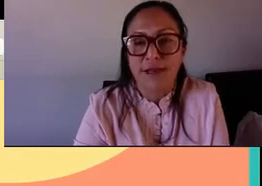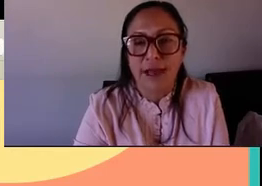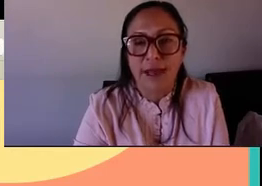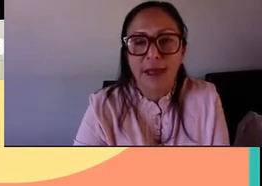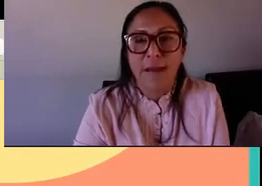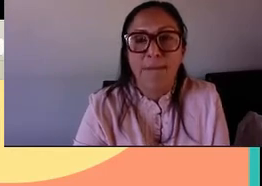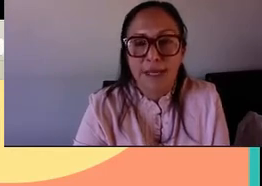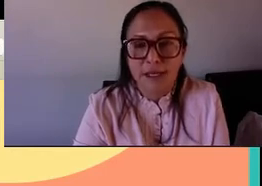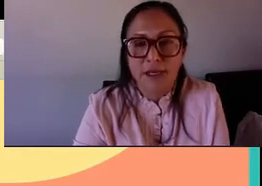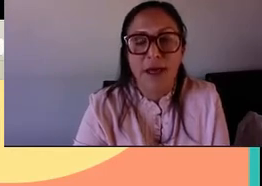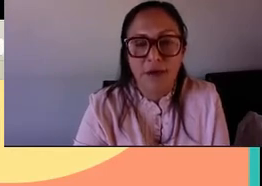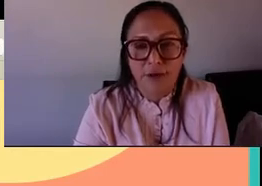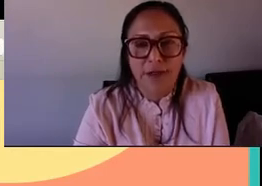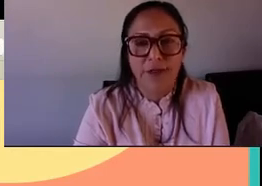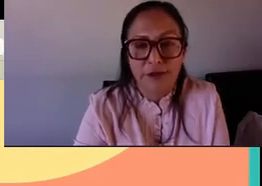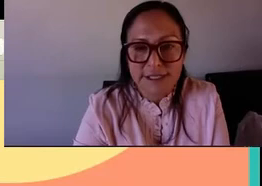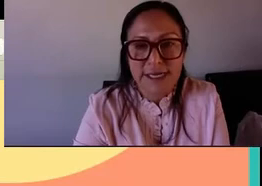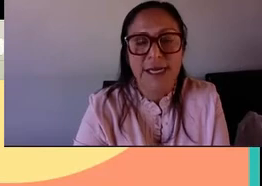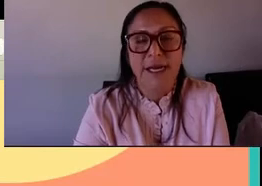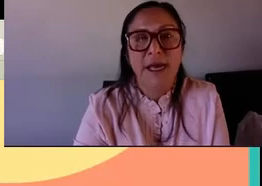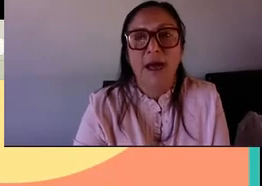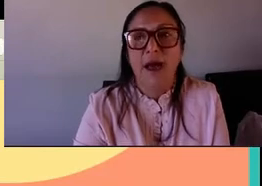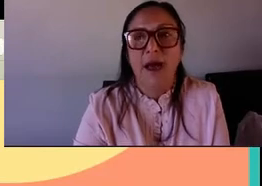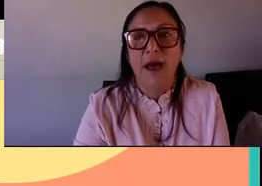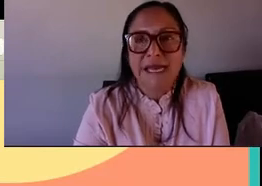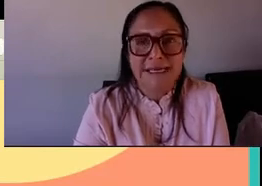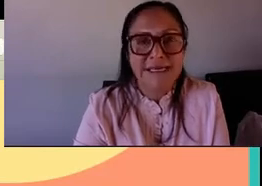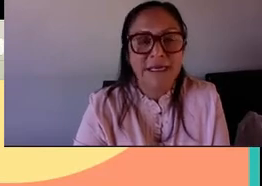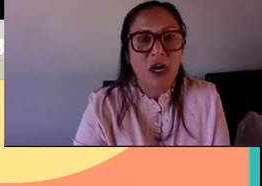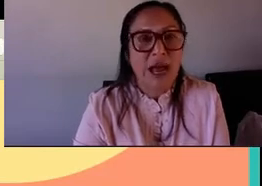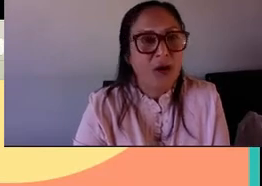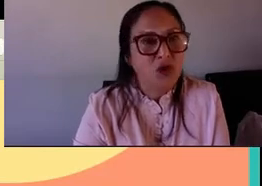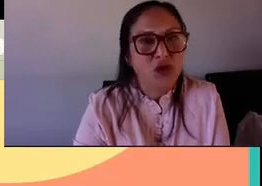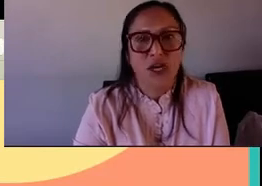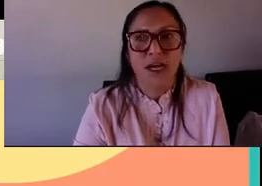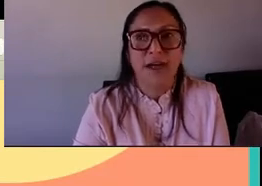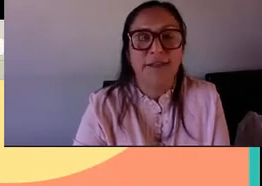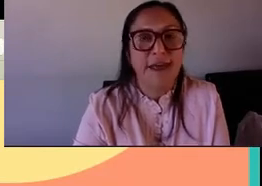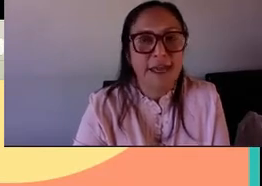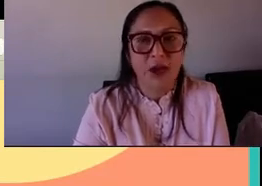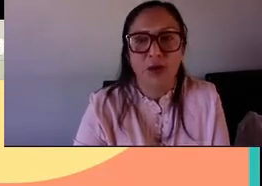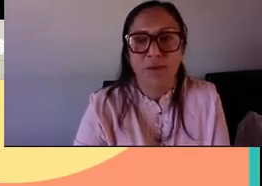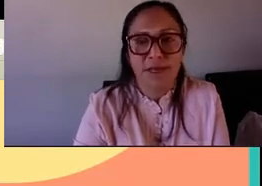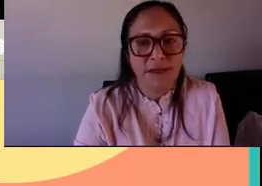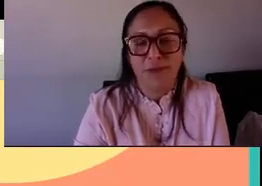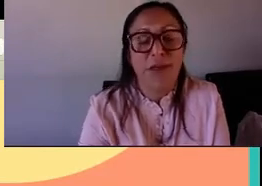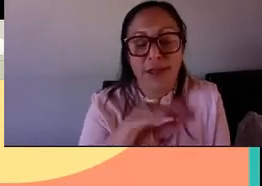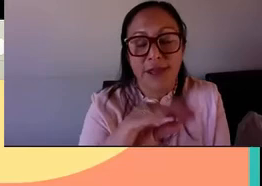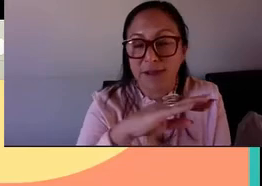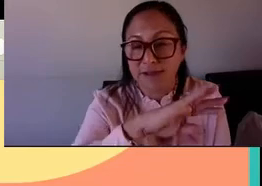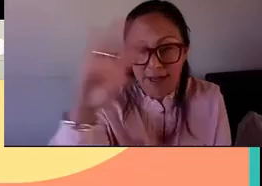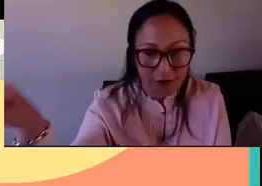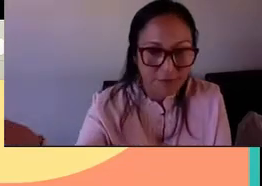communication, like milk, hungry, thirsty, eat, ouch, thank you, please. Well, not